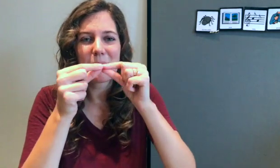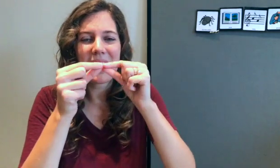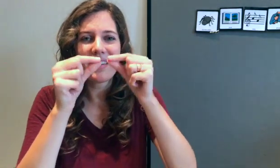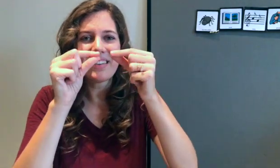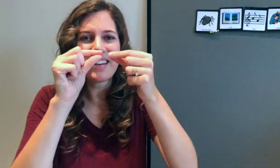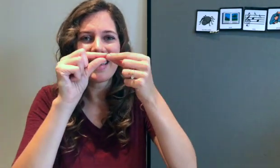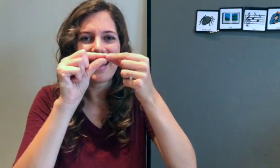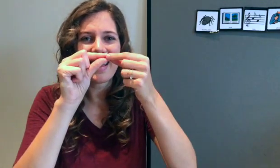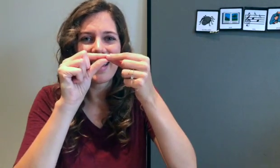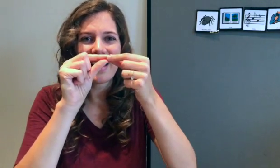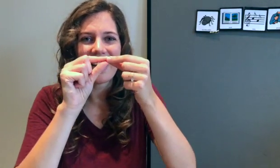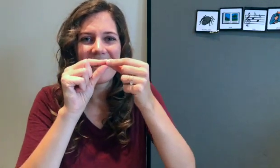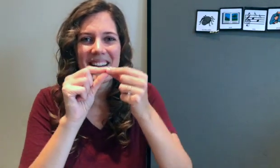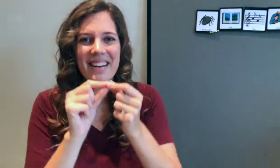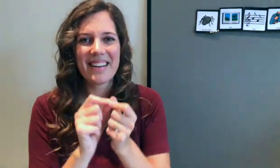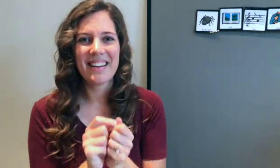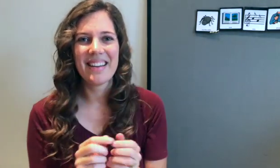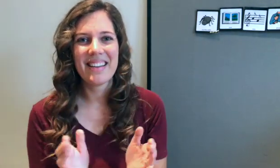spout again.